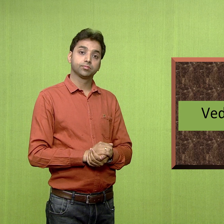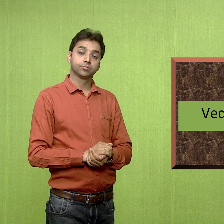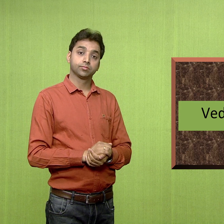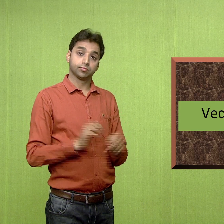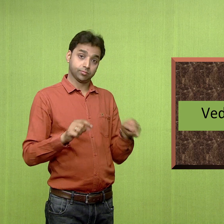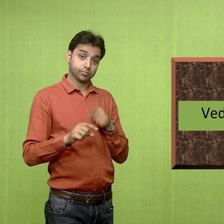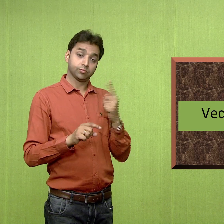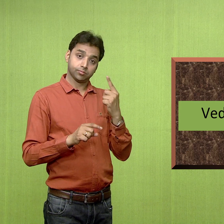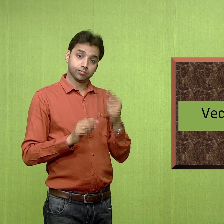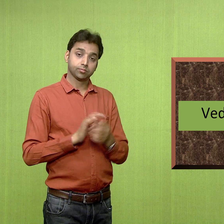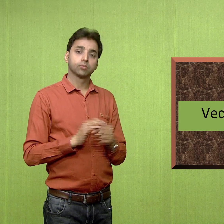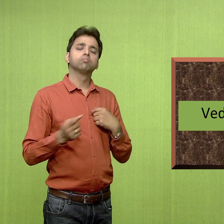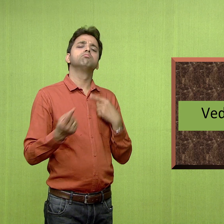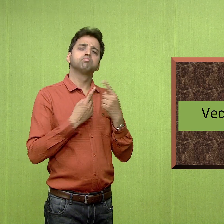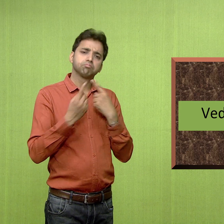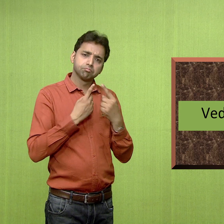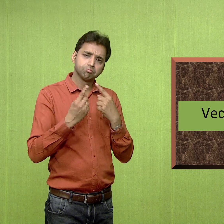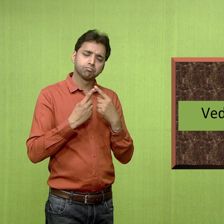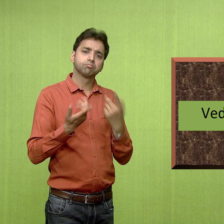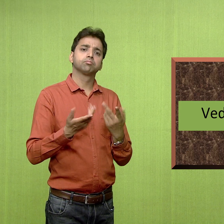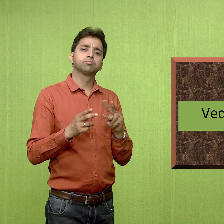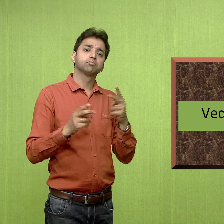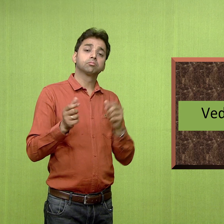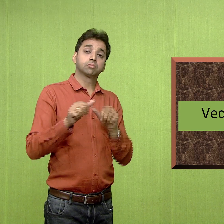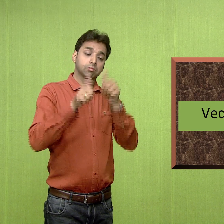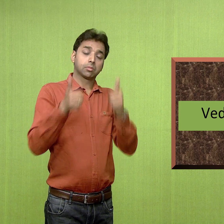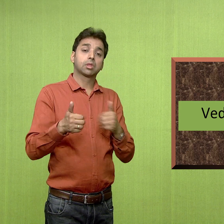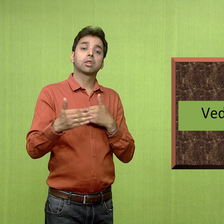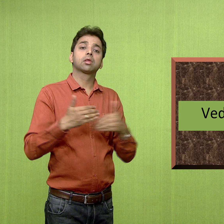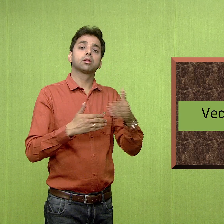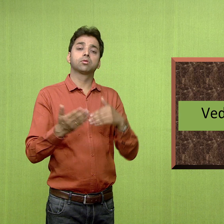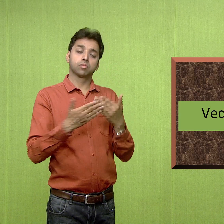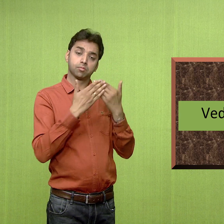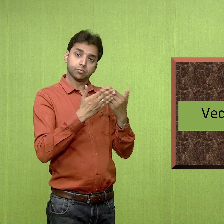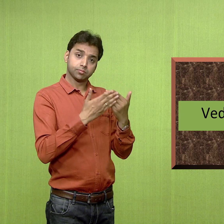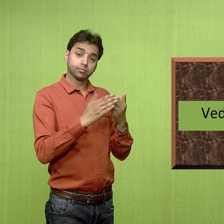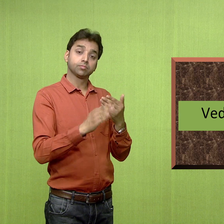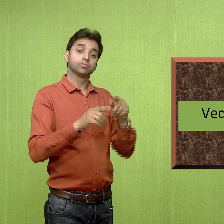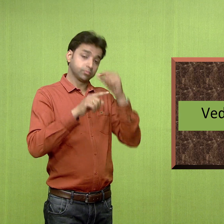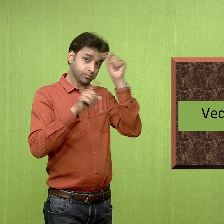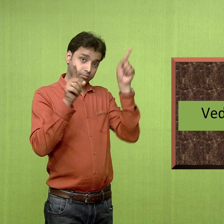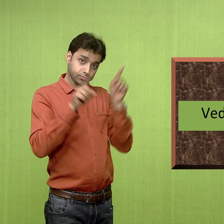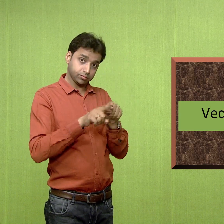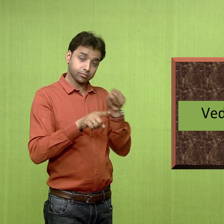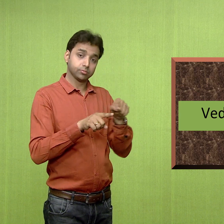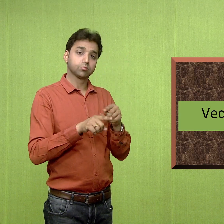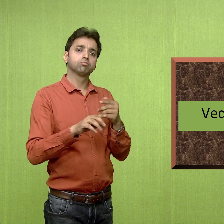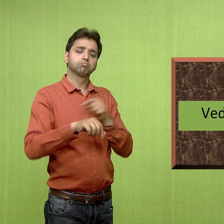First, we will discuss the condition of education in India during the